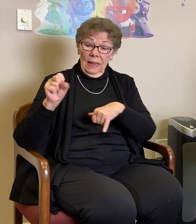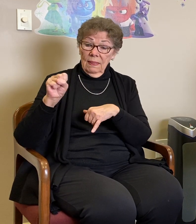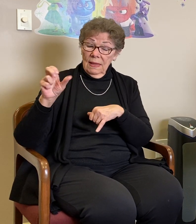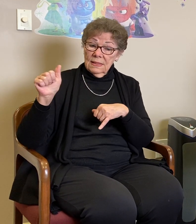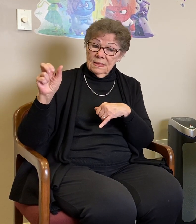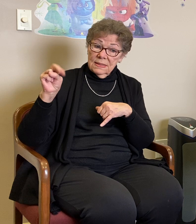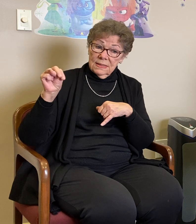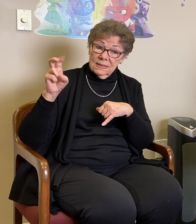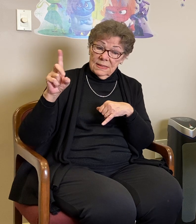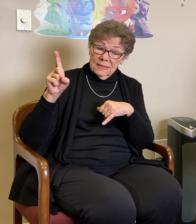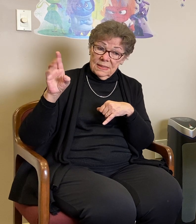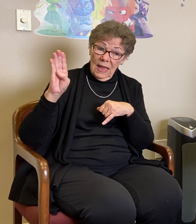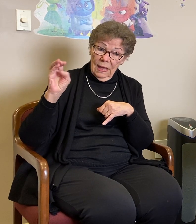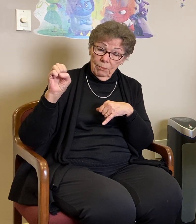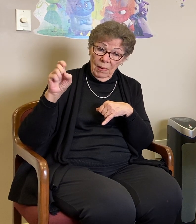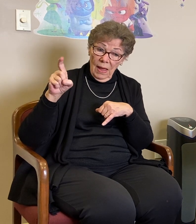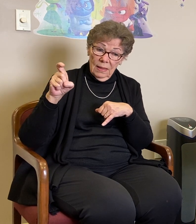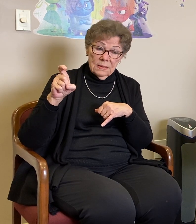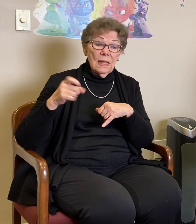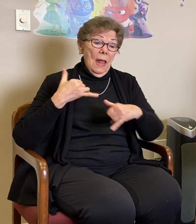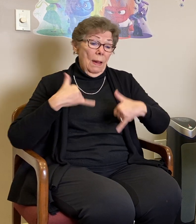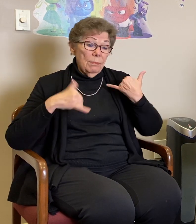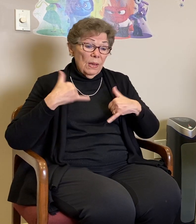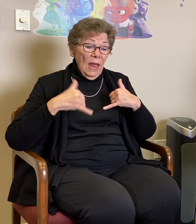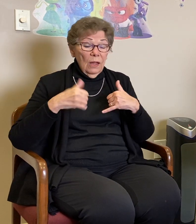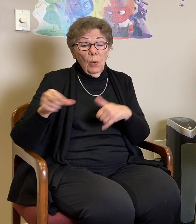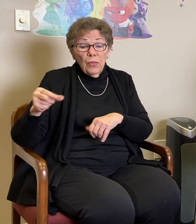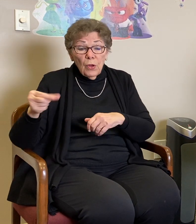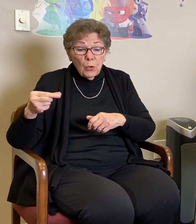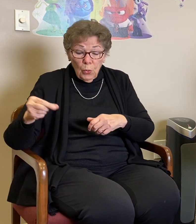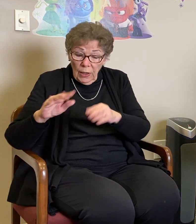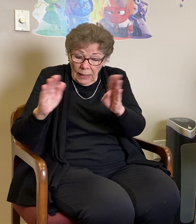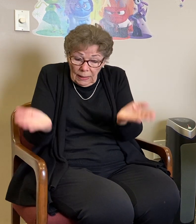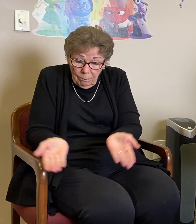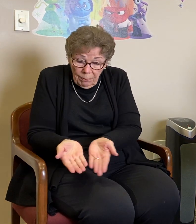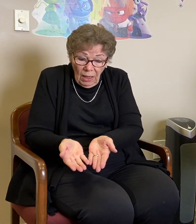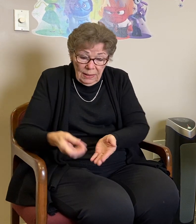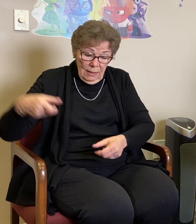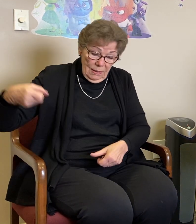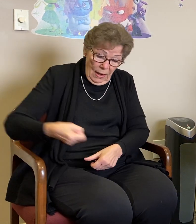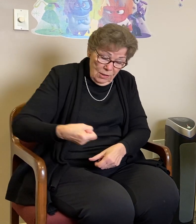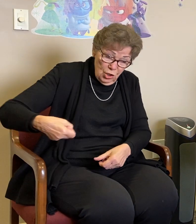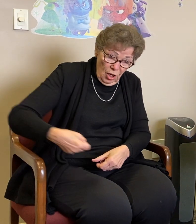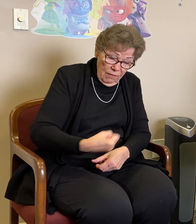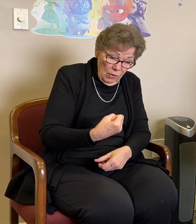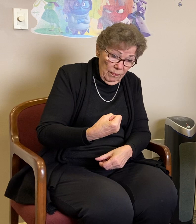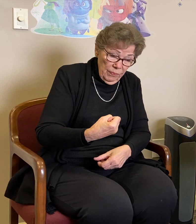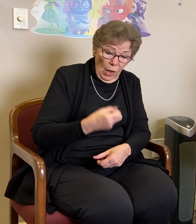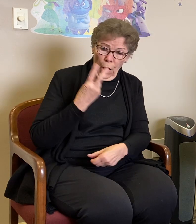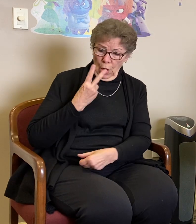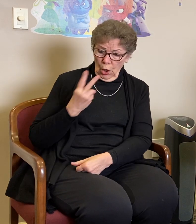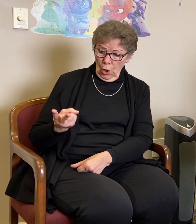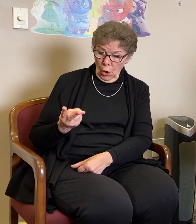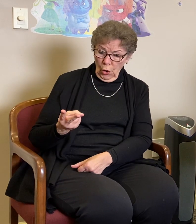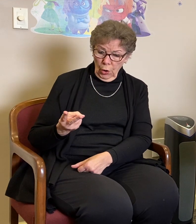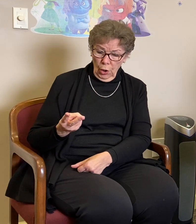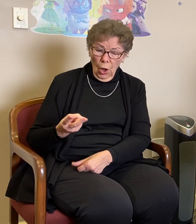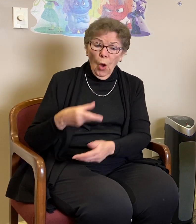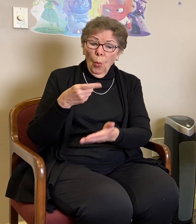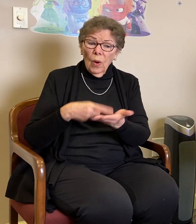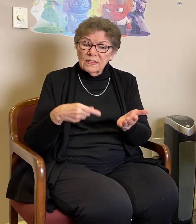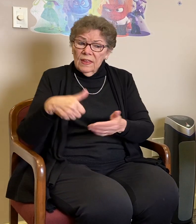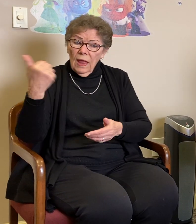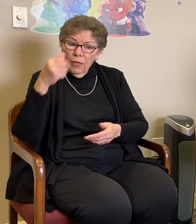school. He is playing with a green bucket and a spade. Look, what is the other